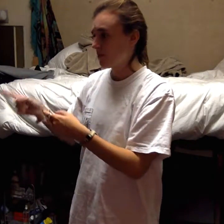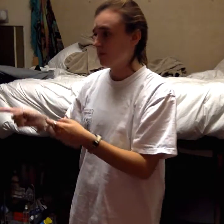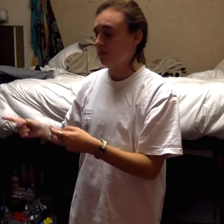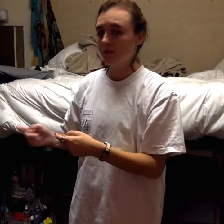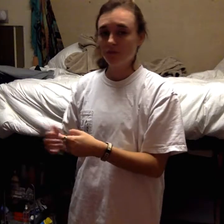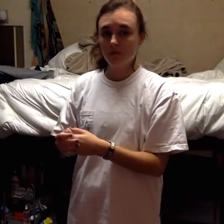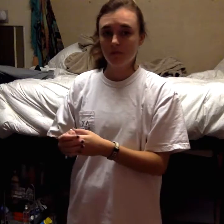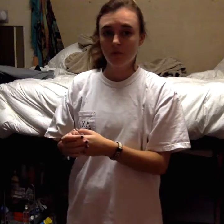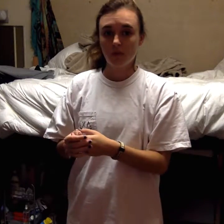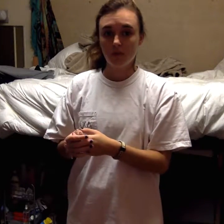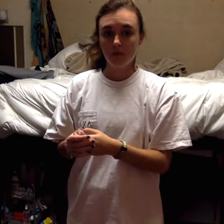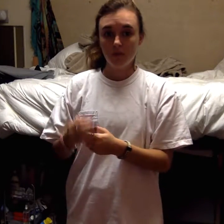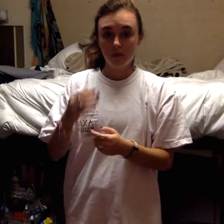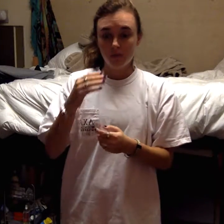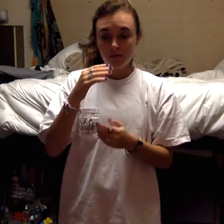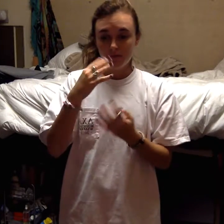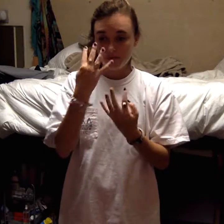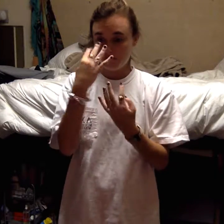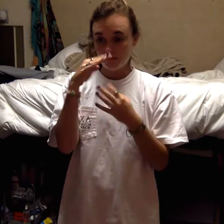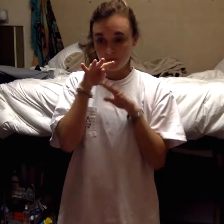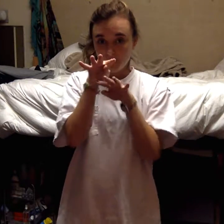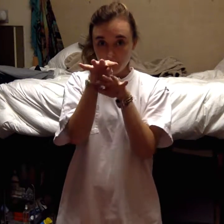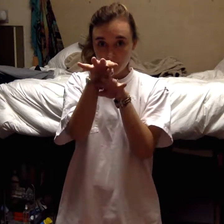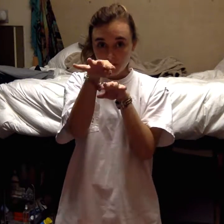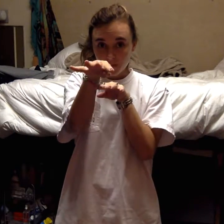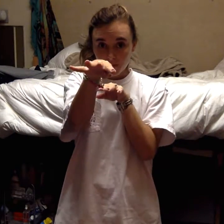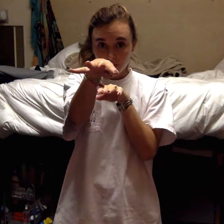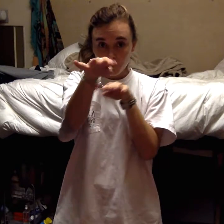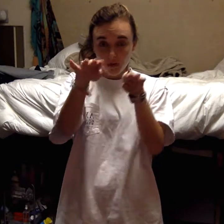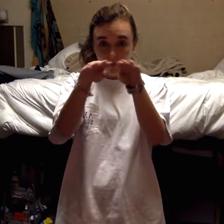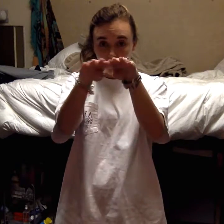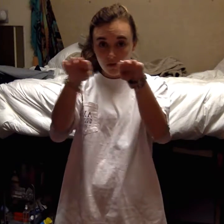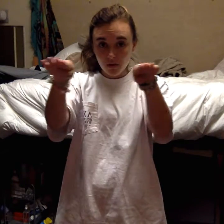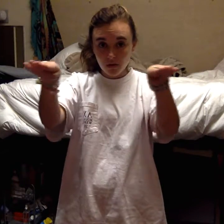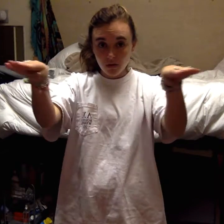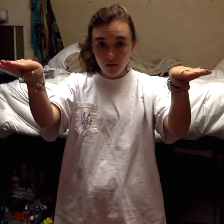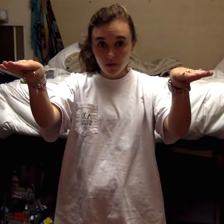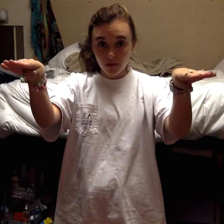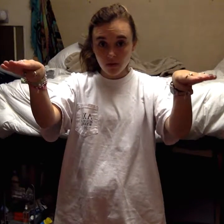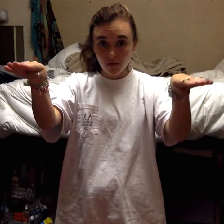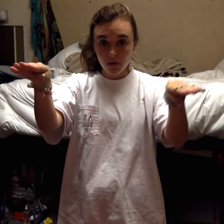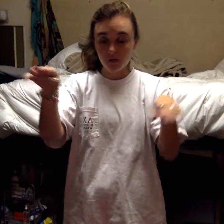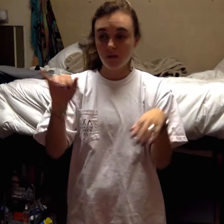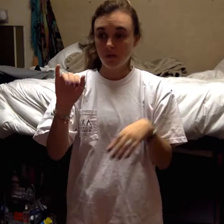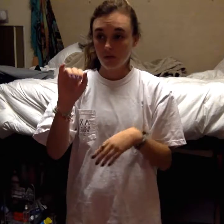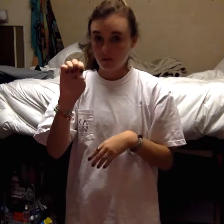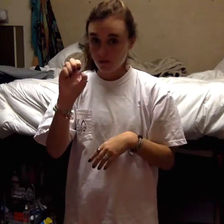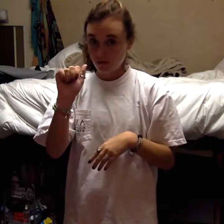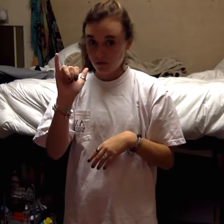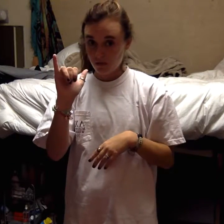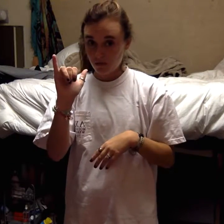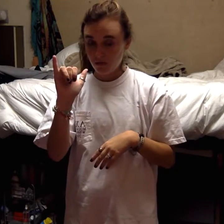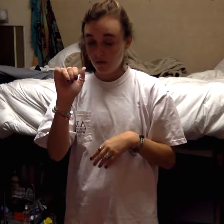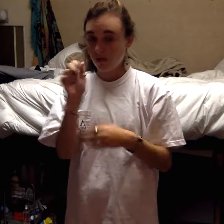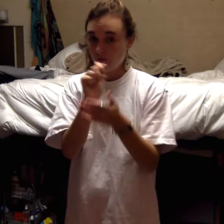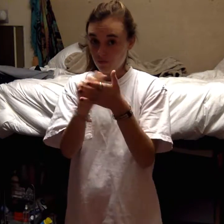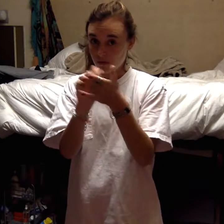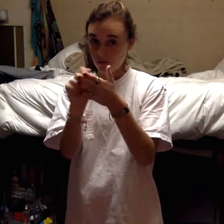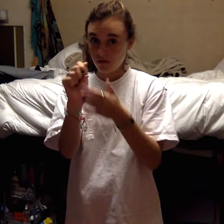Eye level, okay. Inside, just put eye. You can write it lightly if you